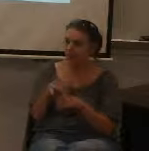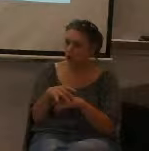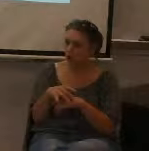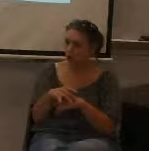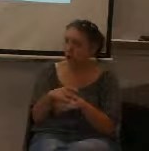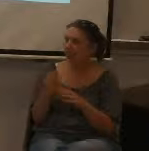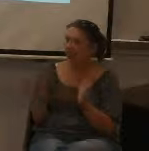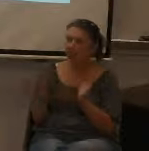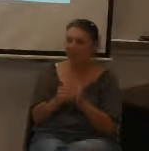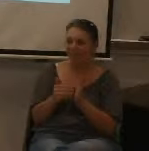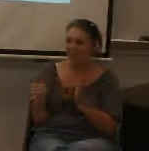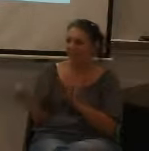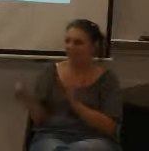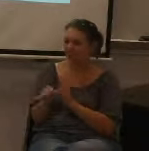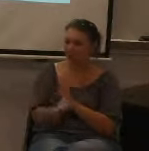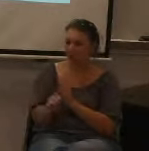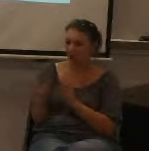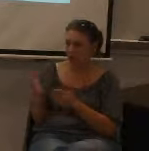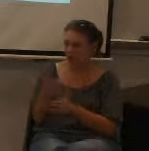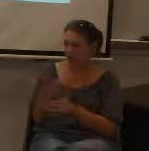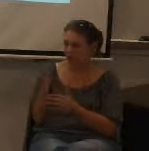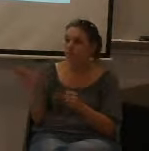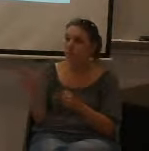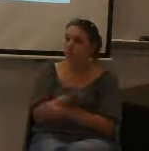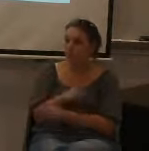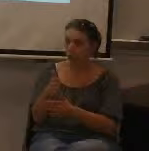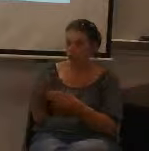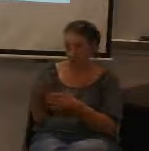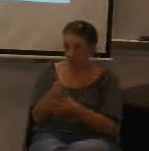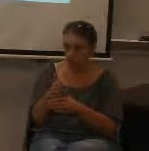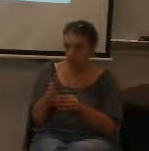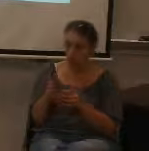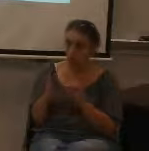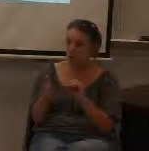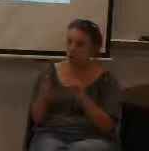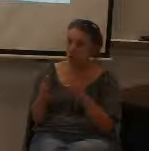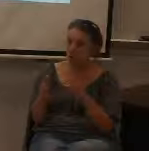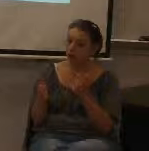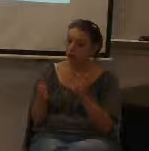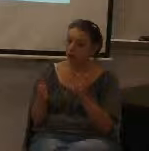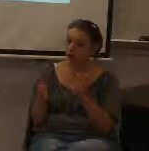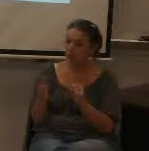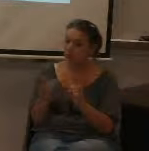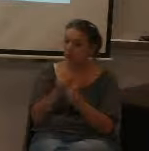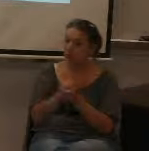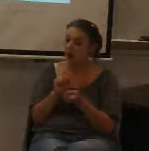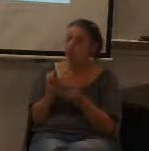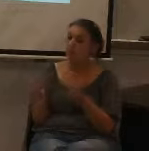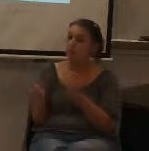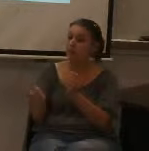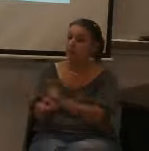And again, it's a similar range, the full range of scales that organisms are evolved with and